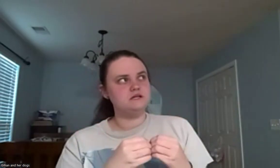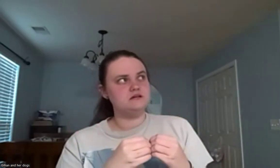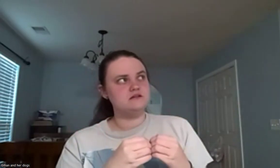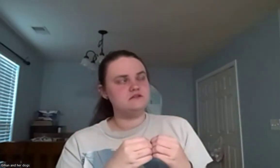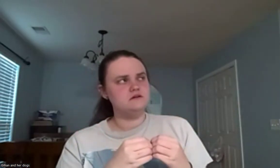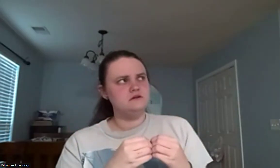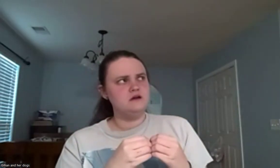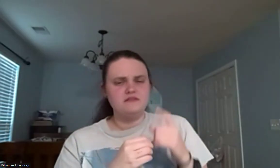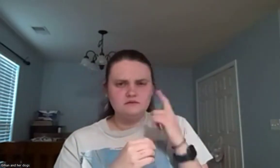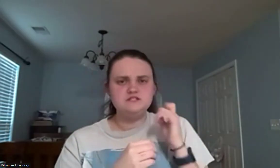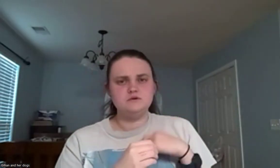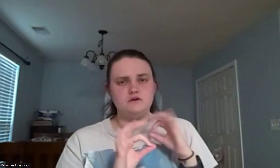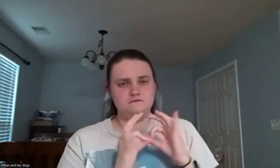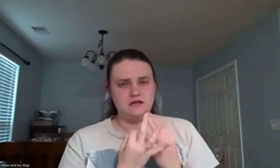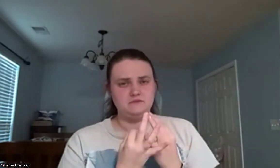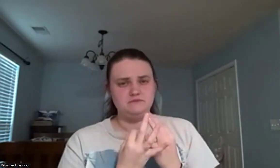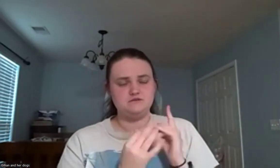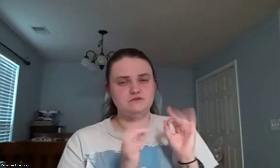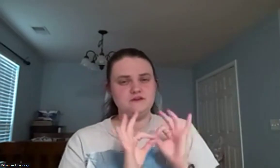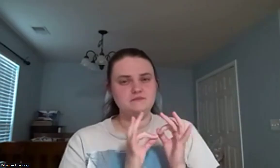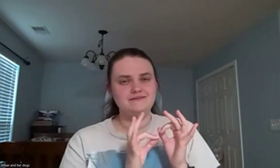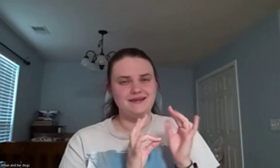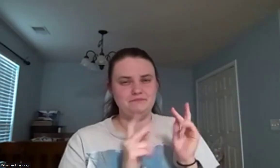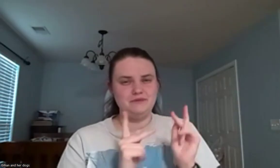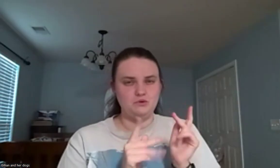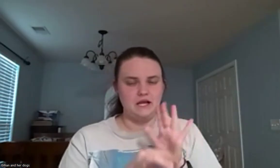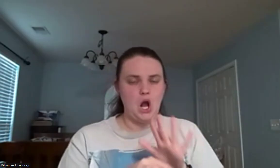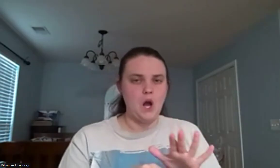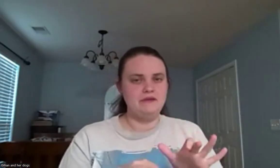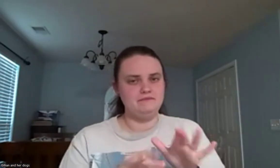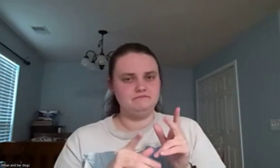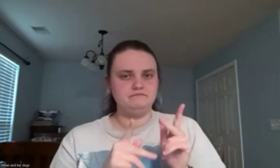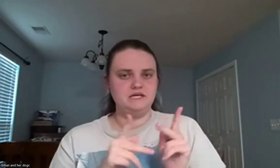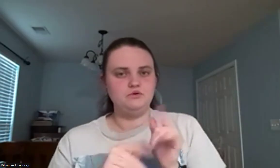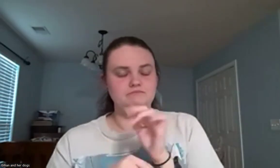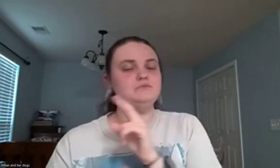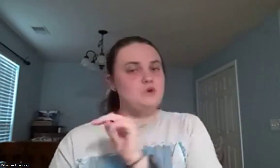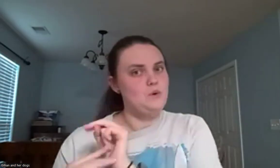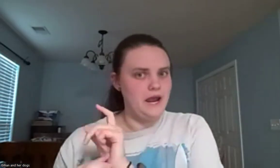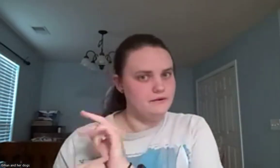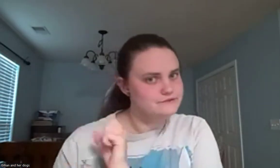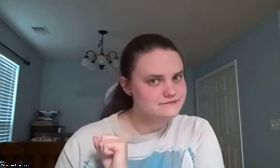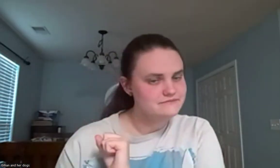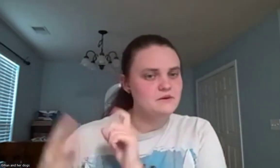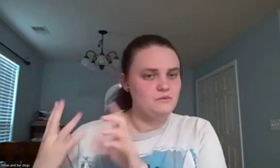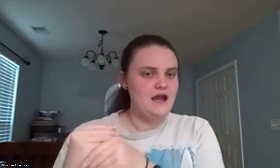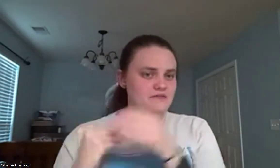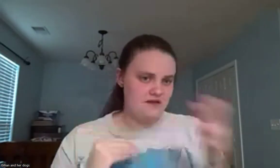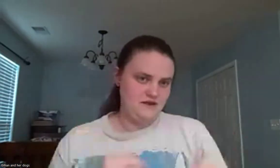with, I think we do with our family because we do family and like people, like common people and pronouns. We add that there.